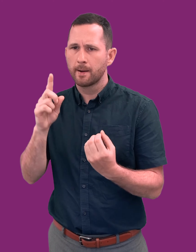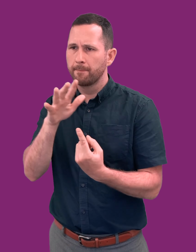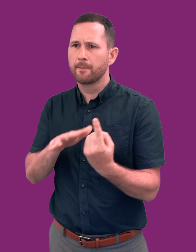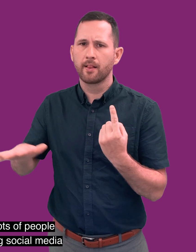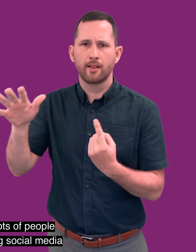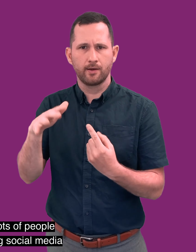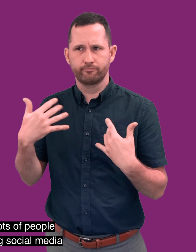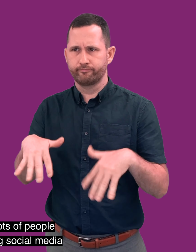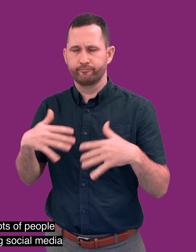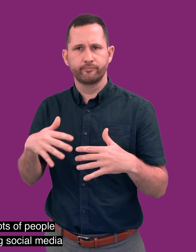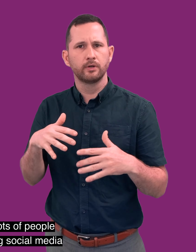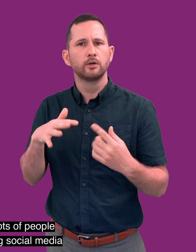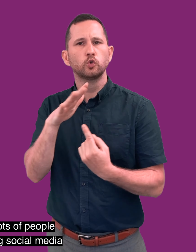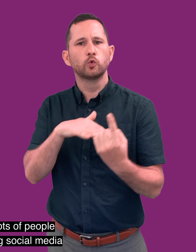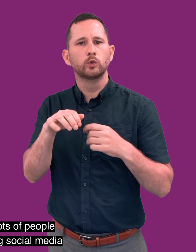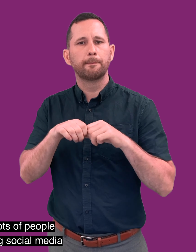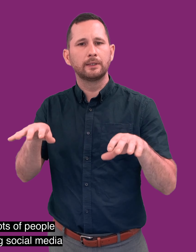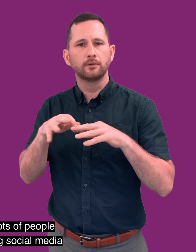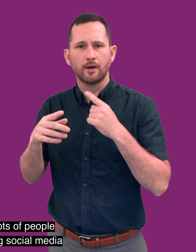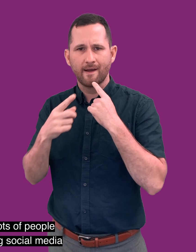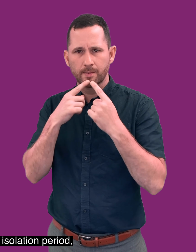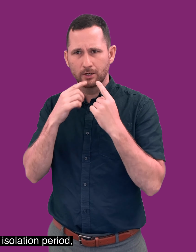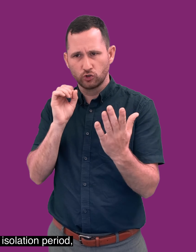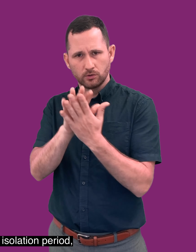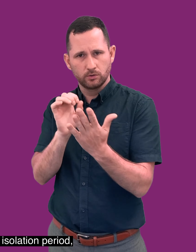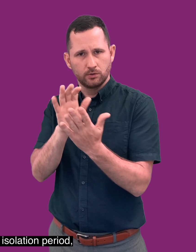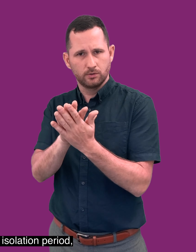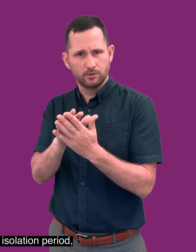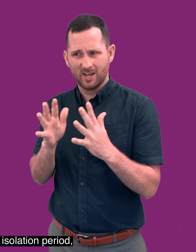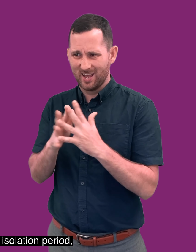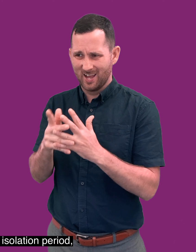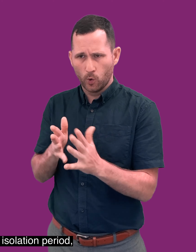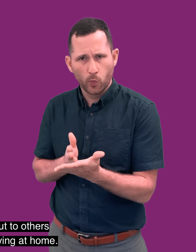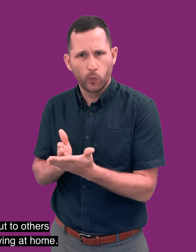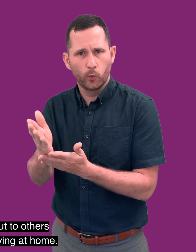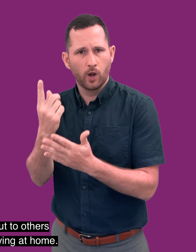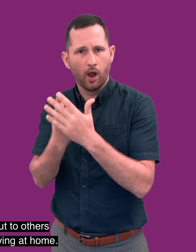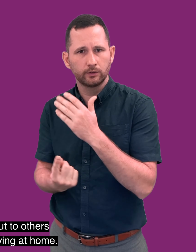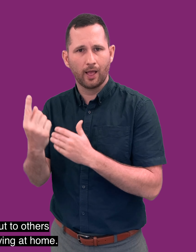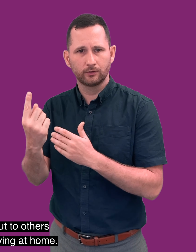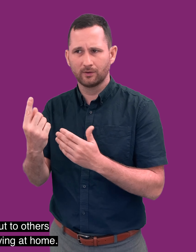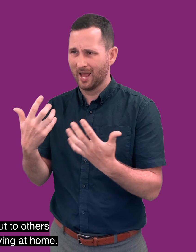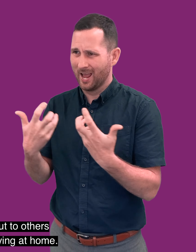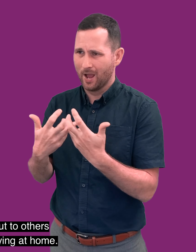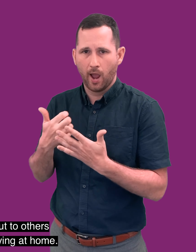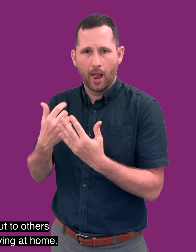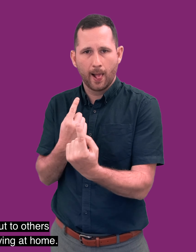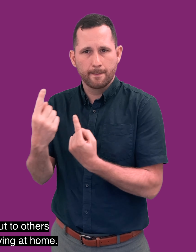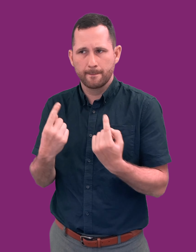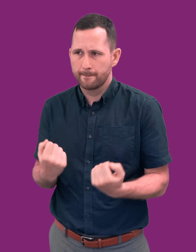There are lots of people who are using social media during their self-isolation period to reach out to others who are staying at home.